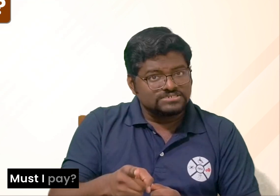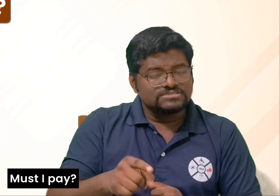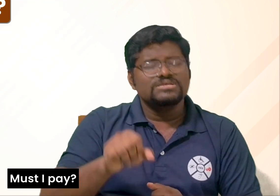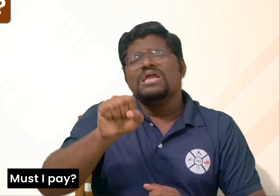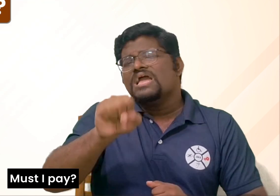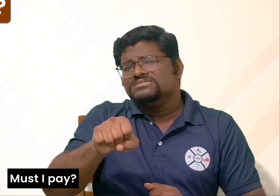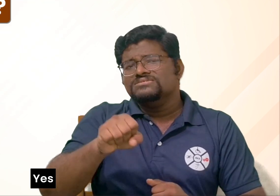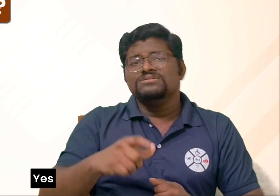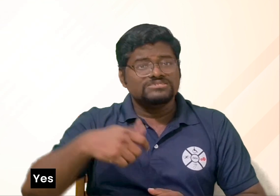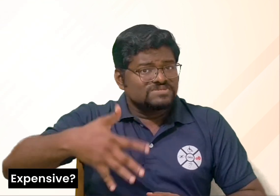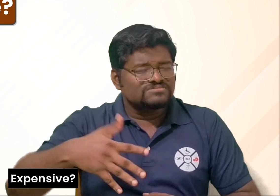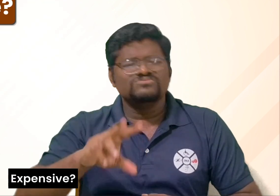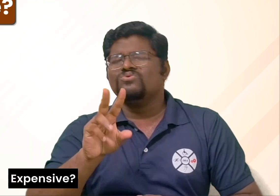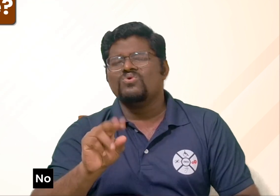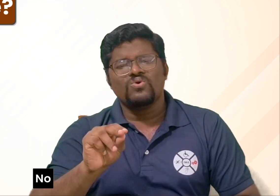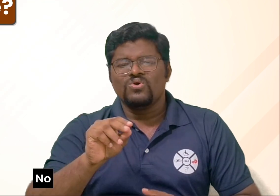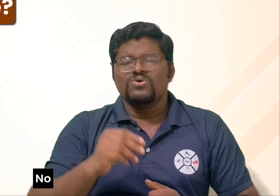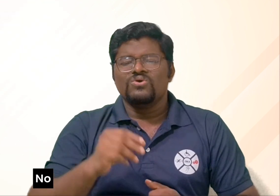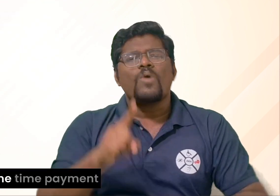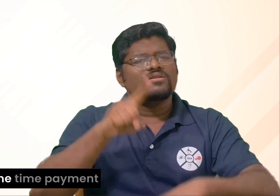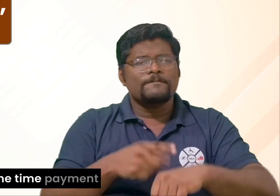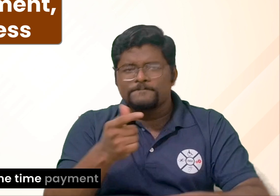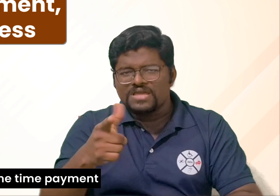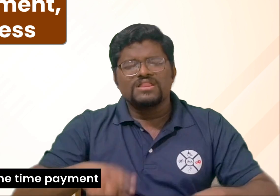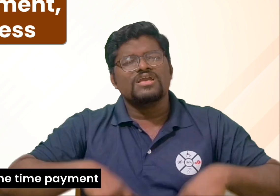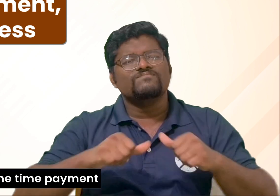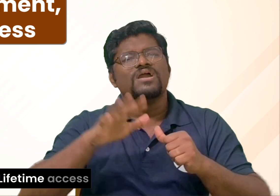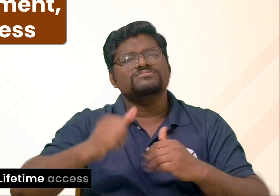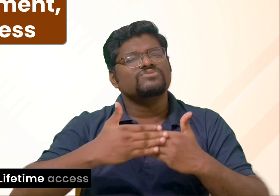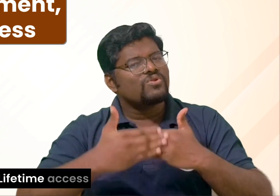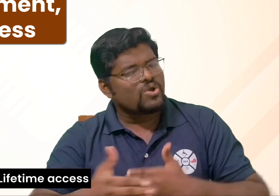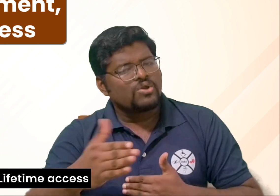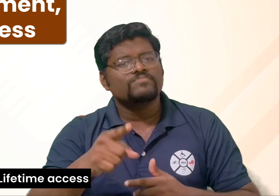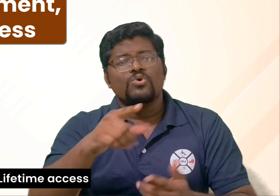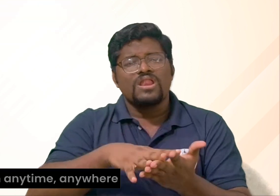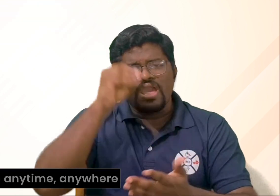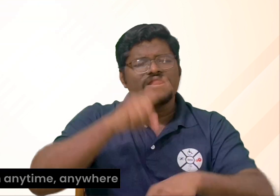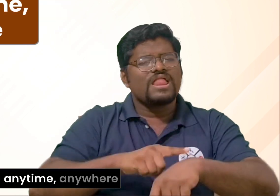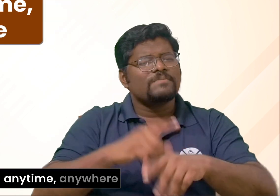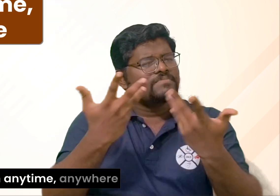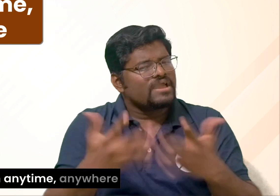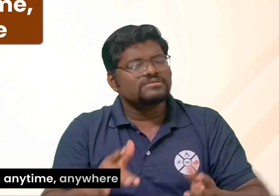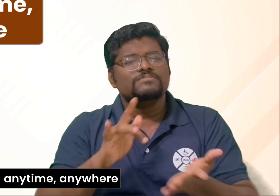pay? Yes. Expensive? No. One-time payment, lifetime access. Learn anytime, anywhere.